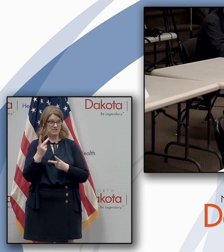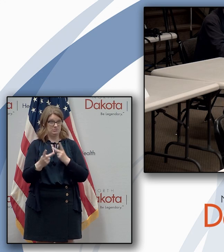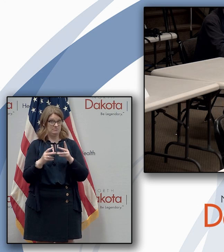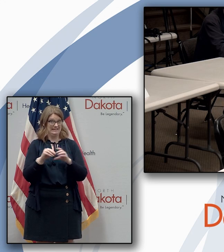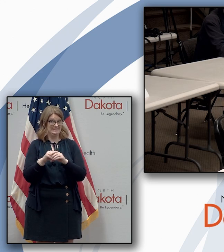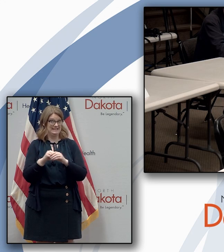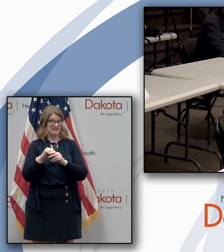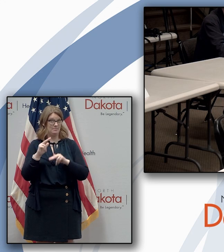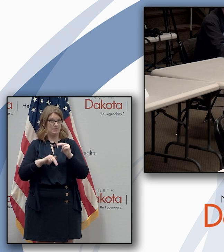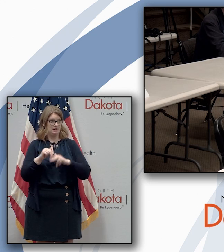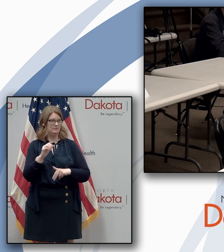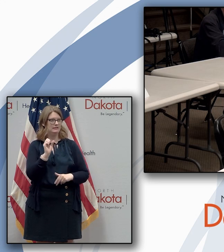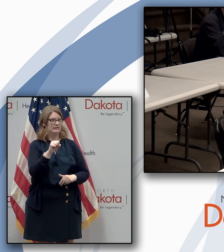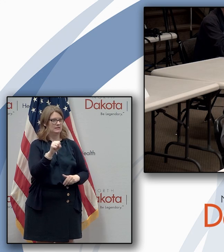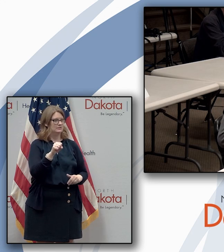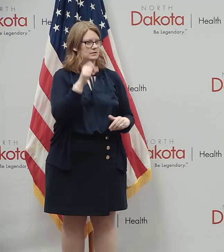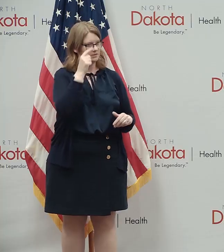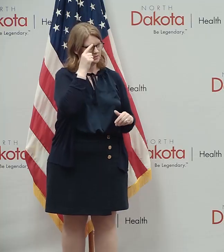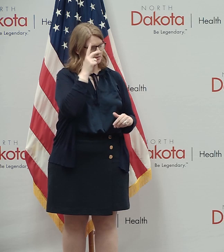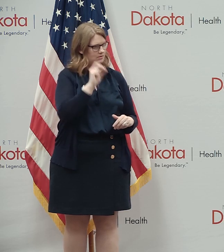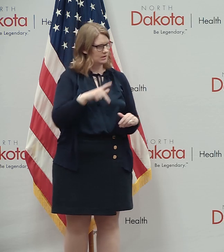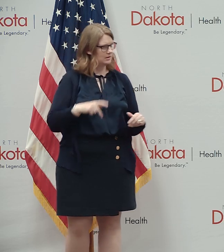right? Yes.